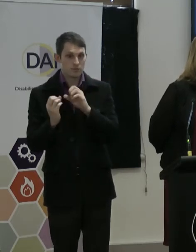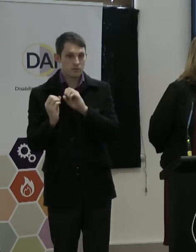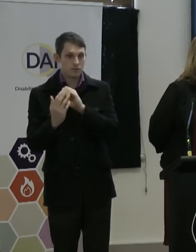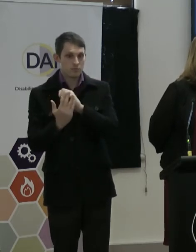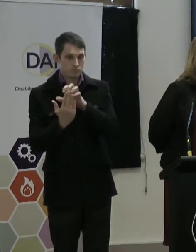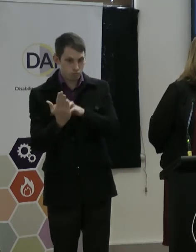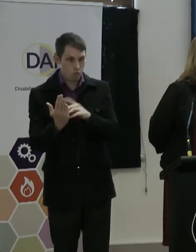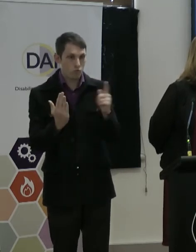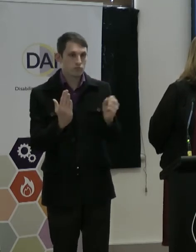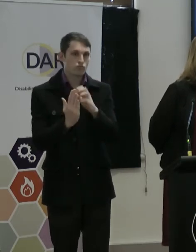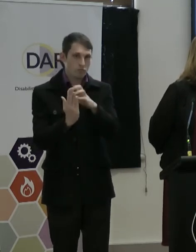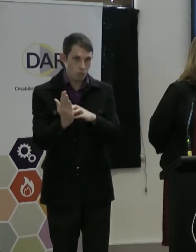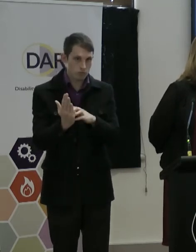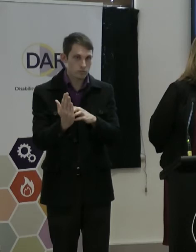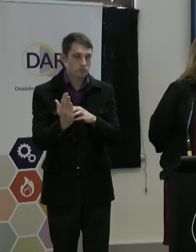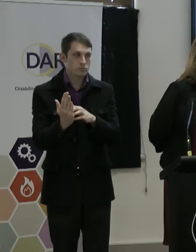And then after,